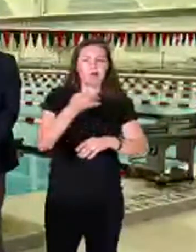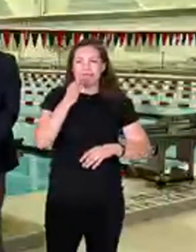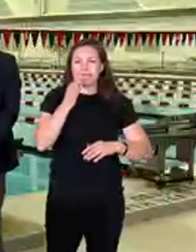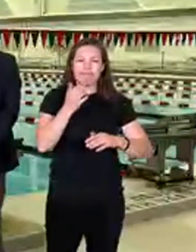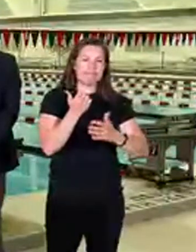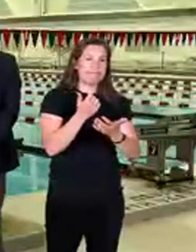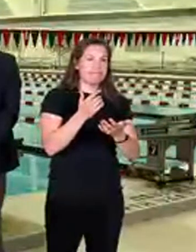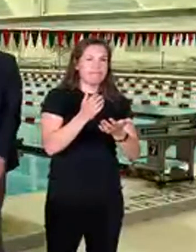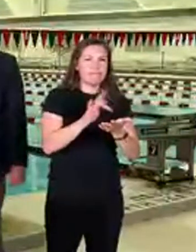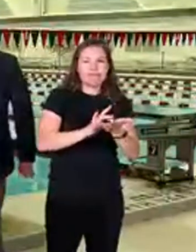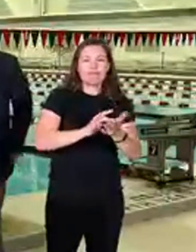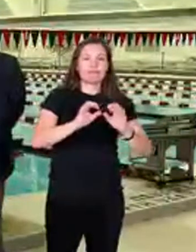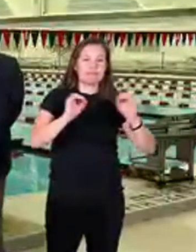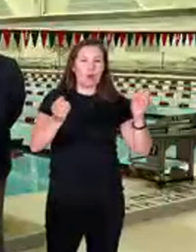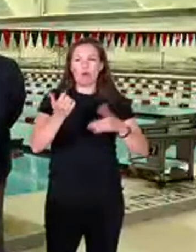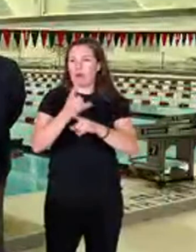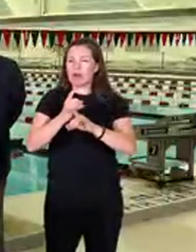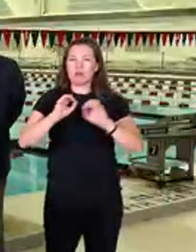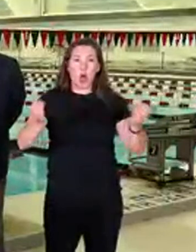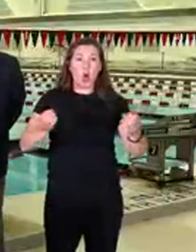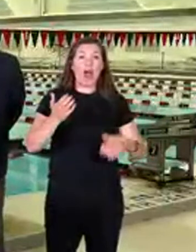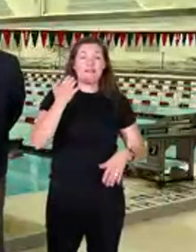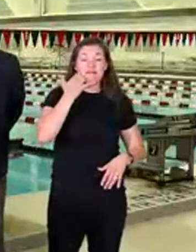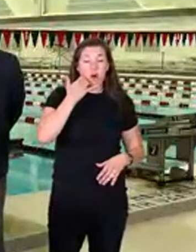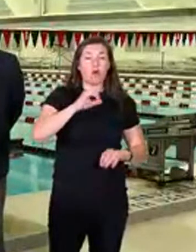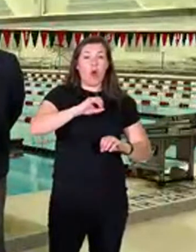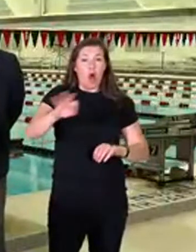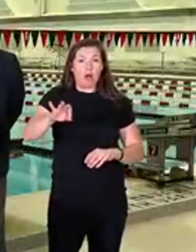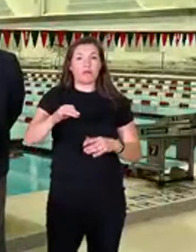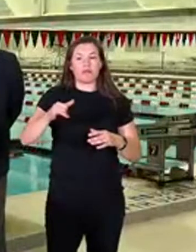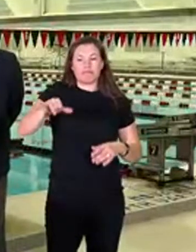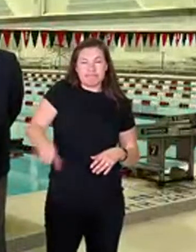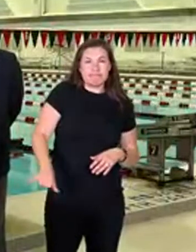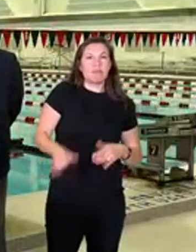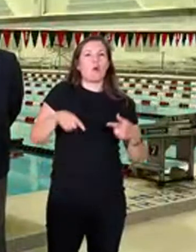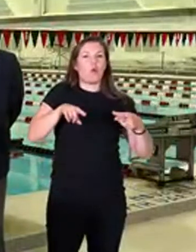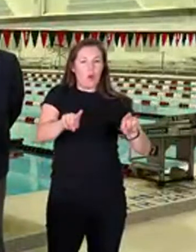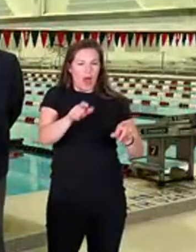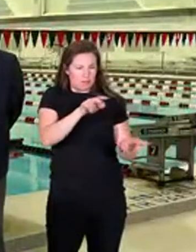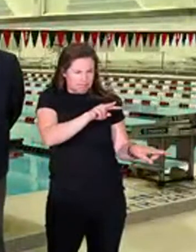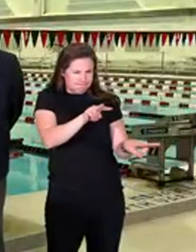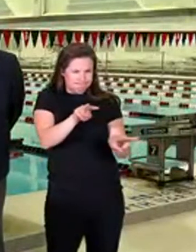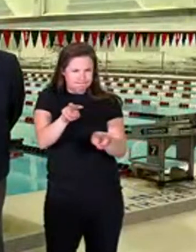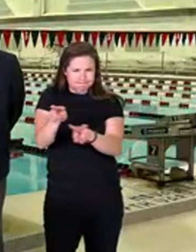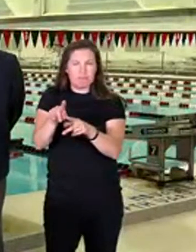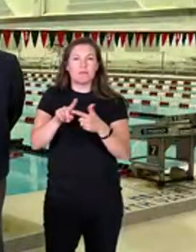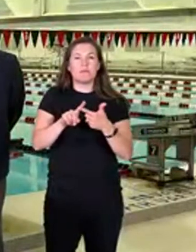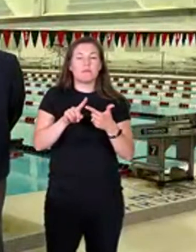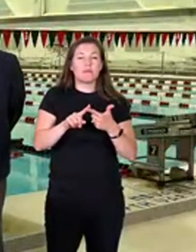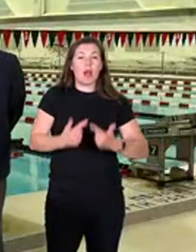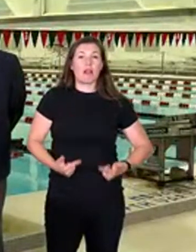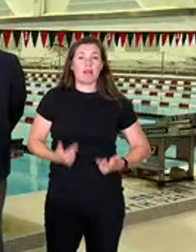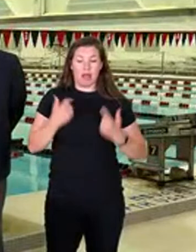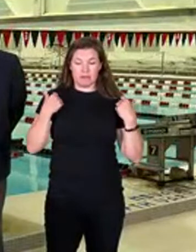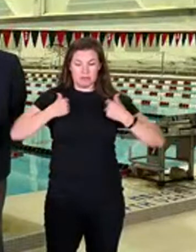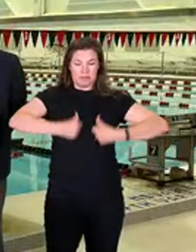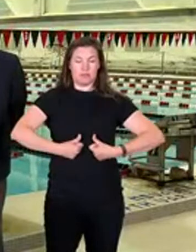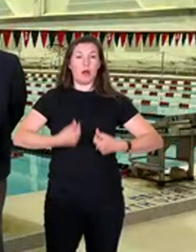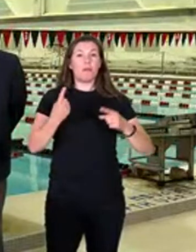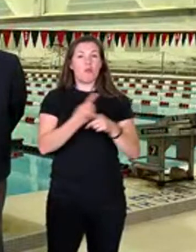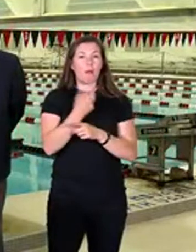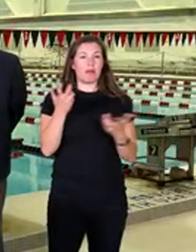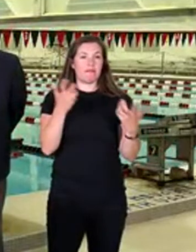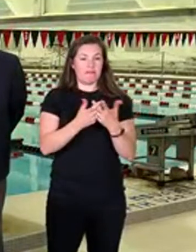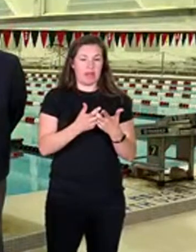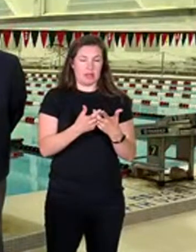alcohol, on his or her cell phone while they're on duty. So number two, life jackets. Putting your child in a properly fitted